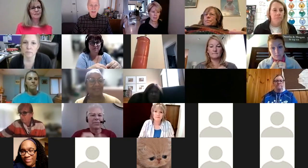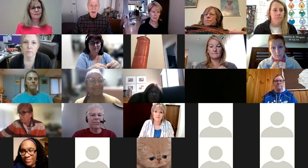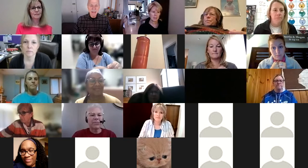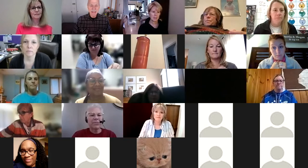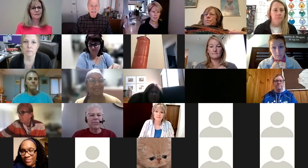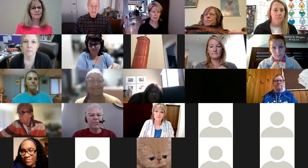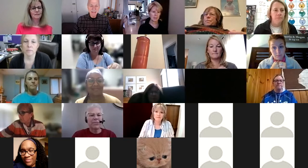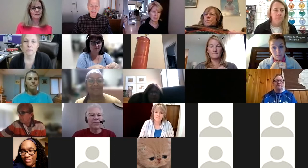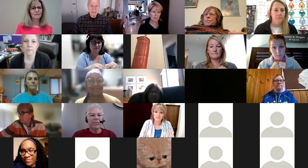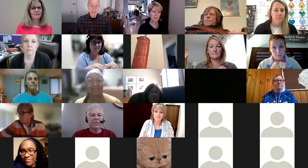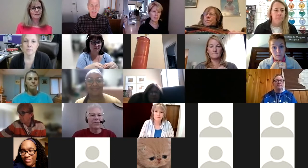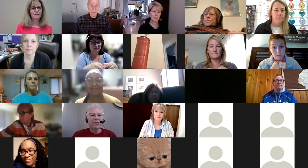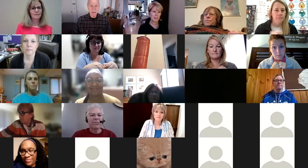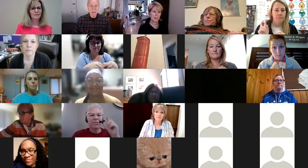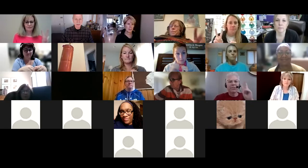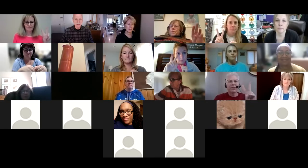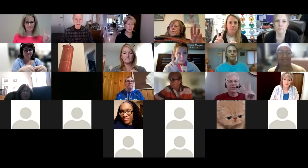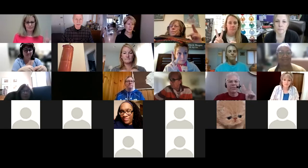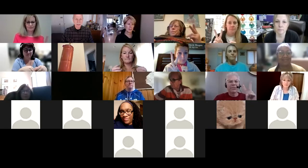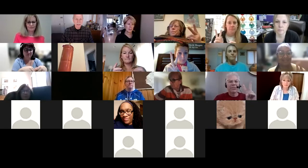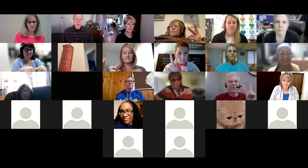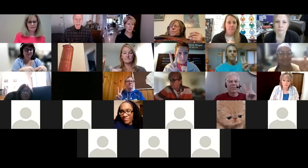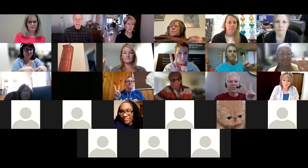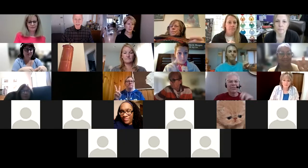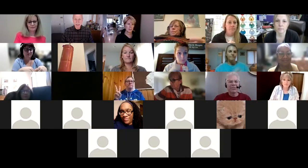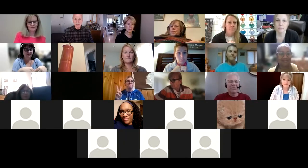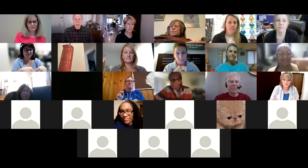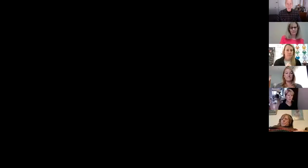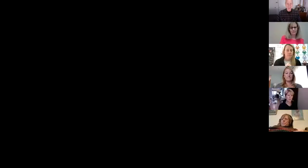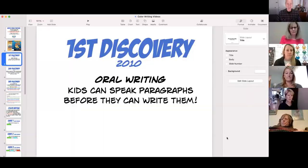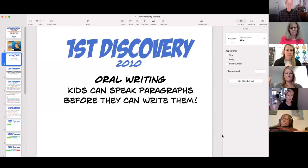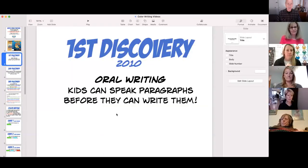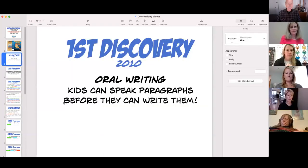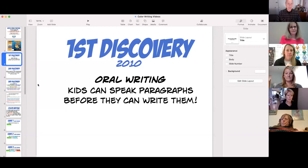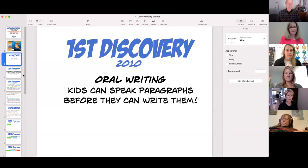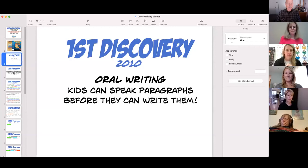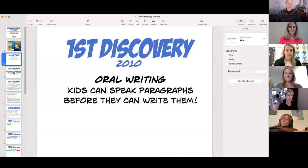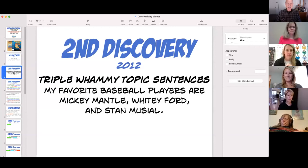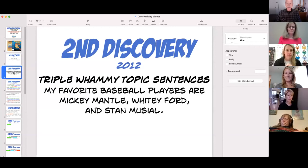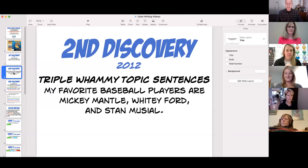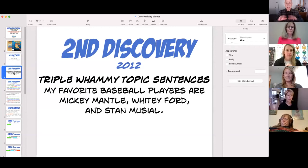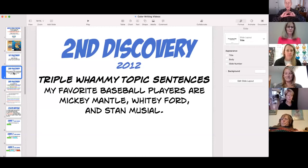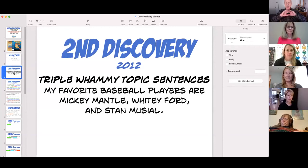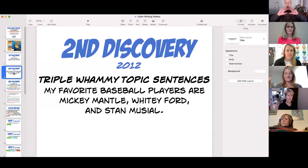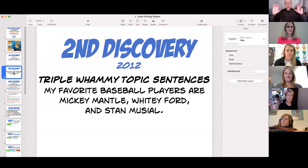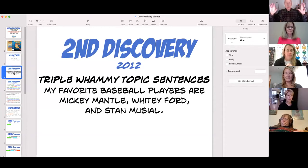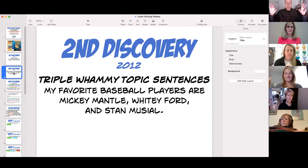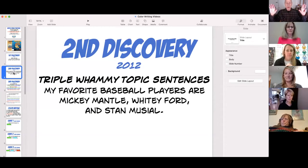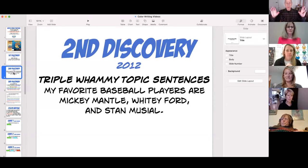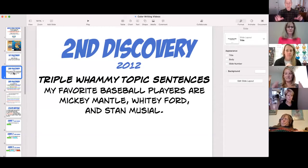All right, second discovery. Second discovery is, and this solves a huge problem.